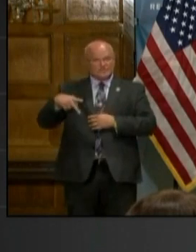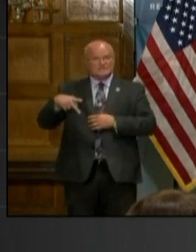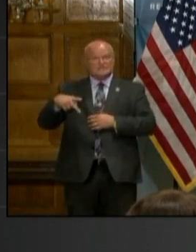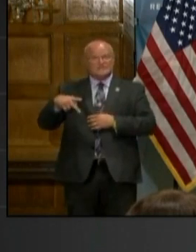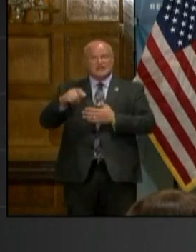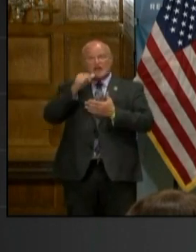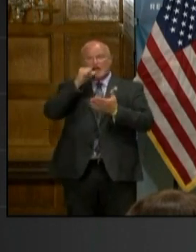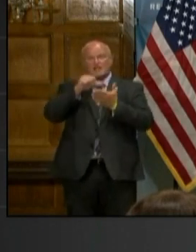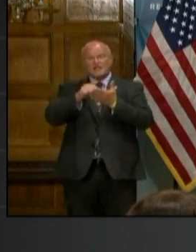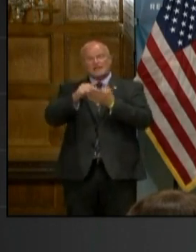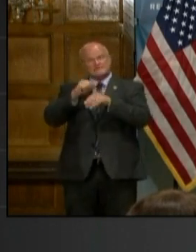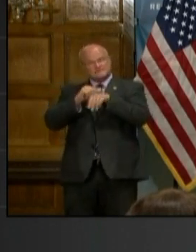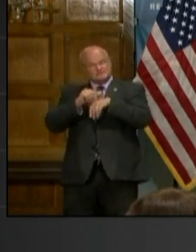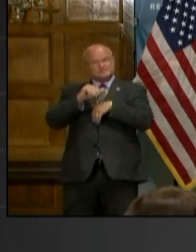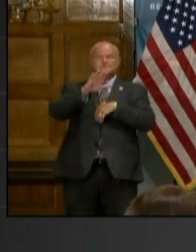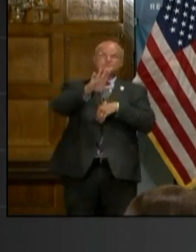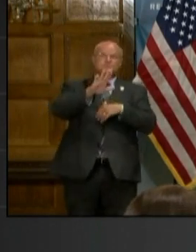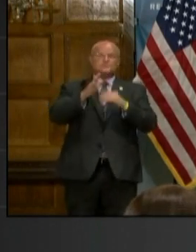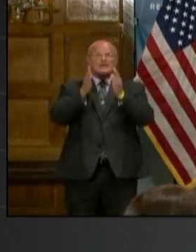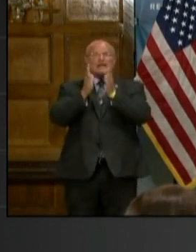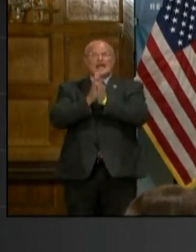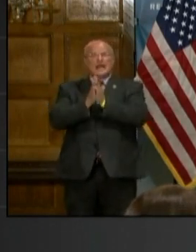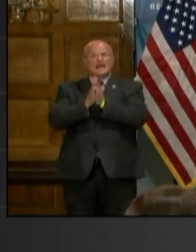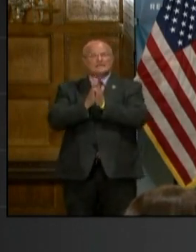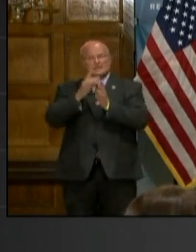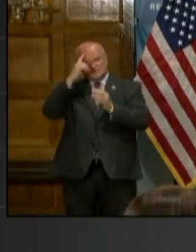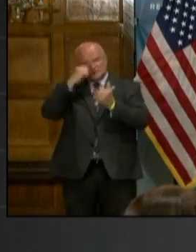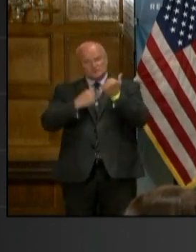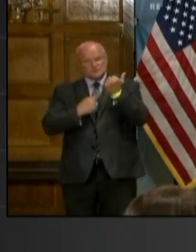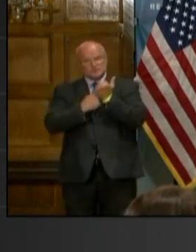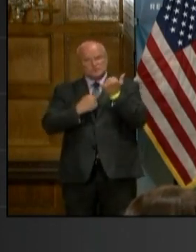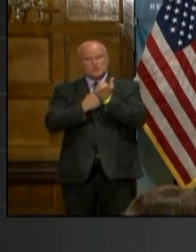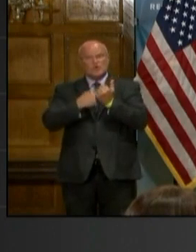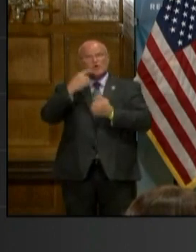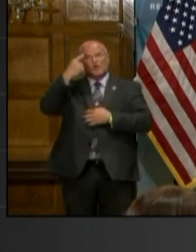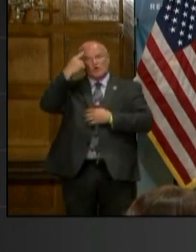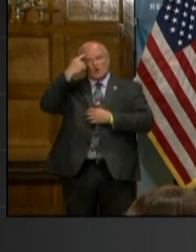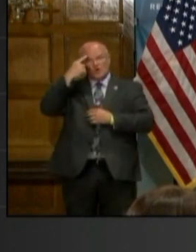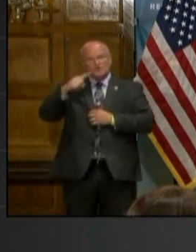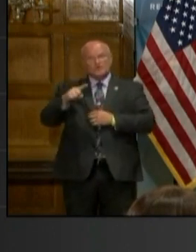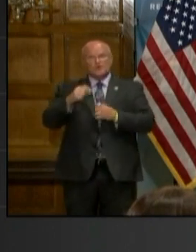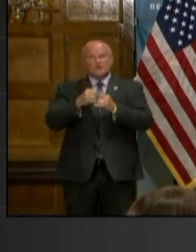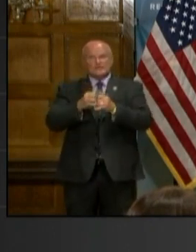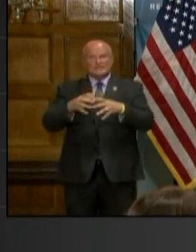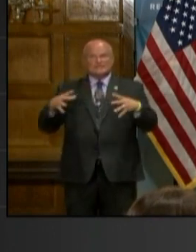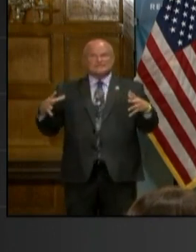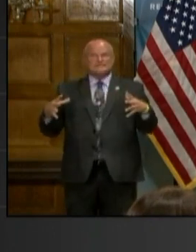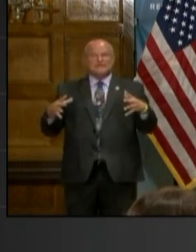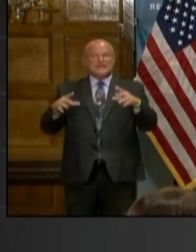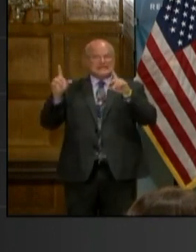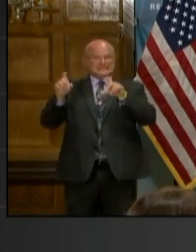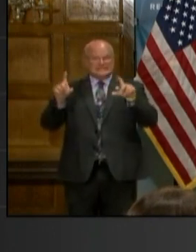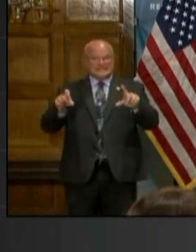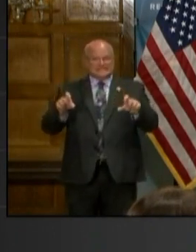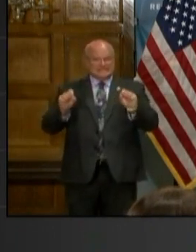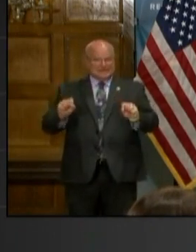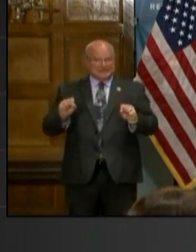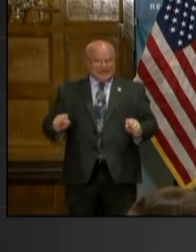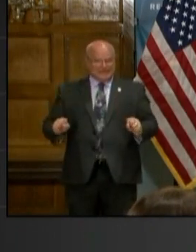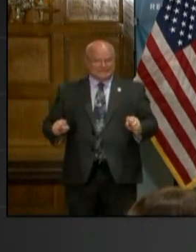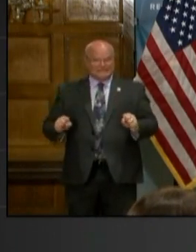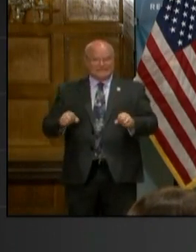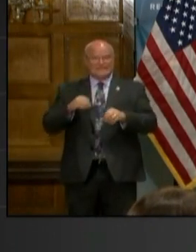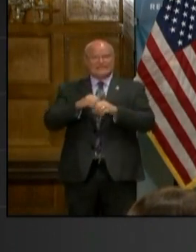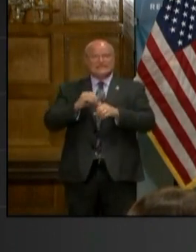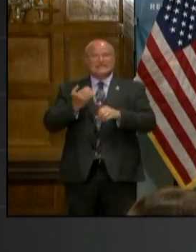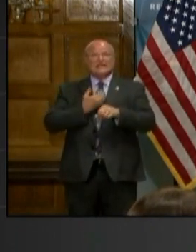a letter in regard asking for support for expanding testing capacity